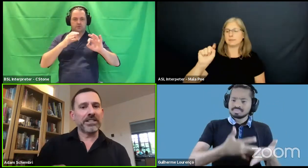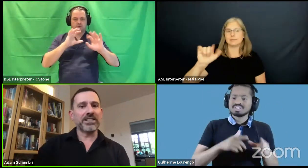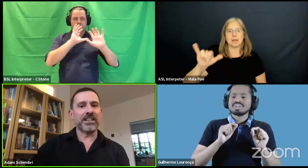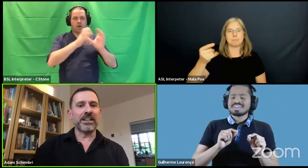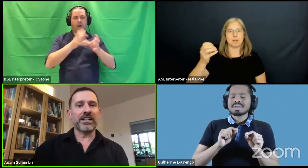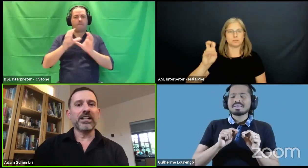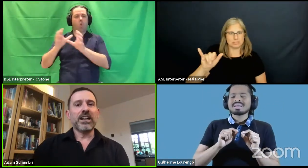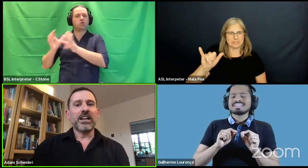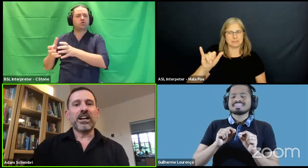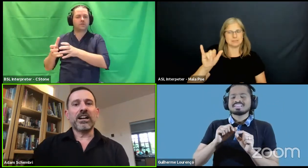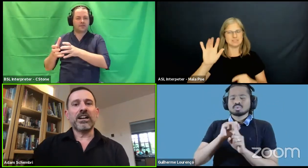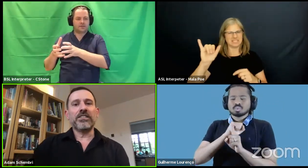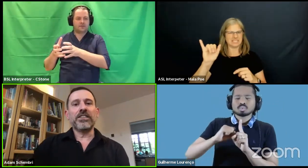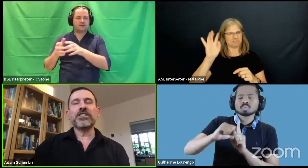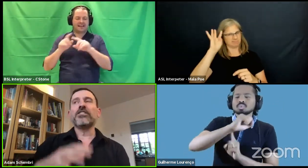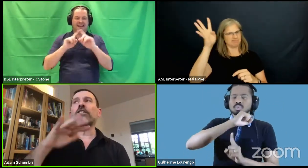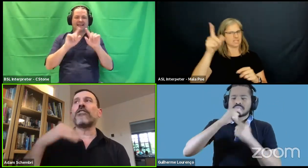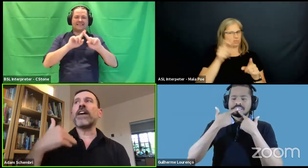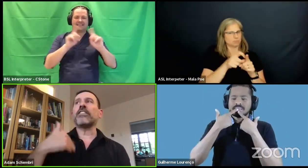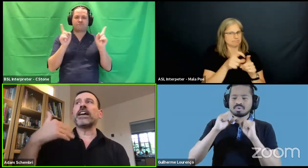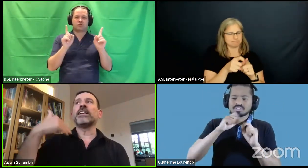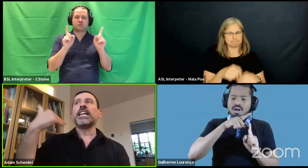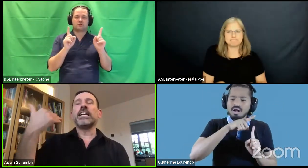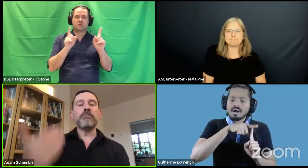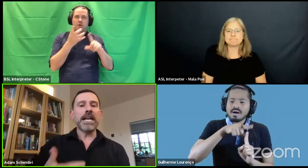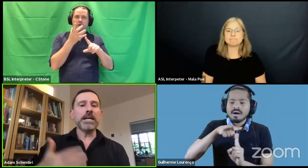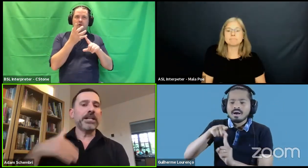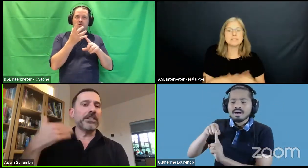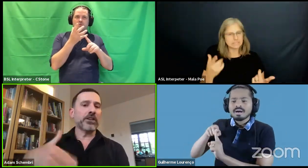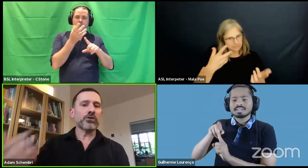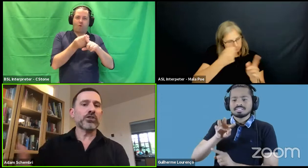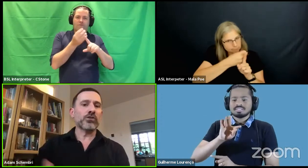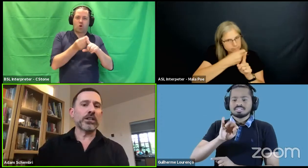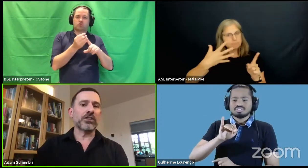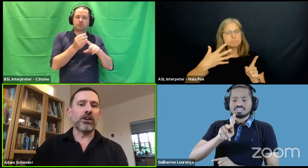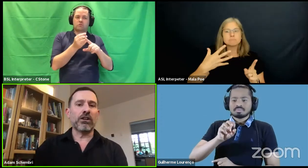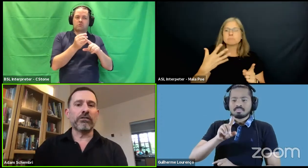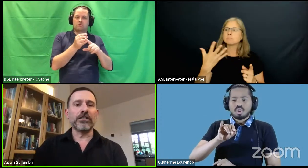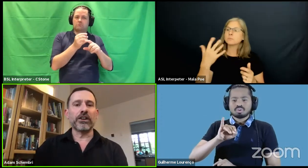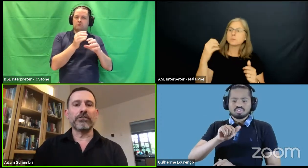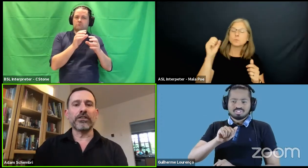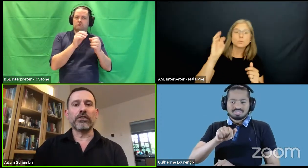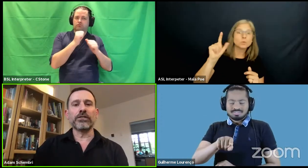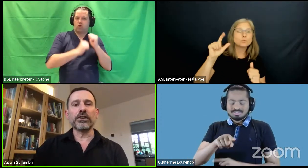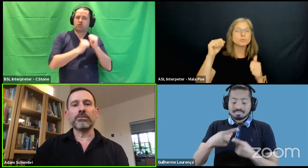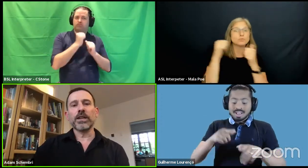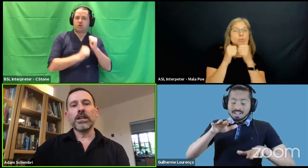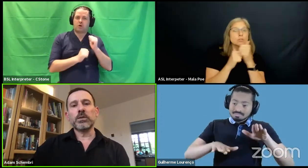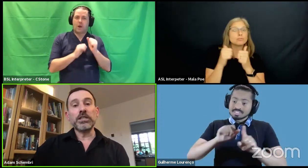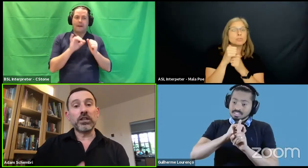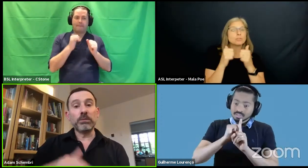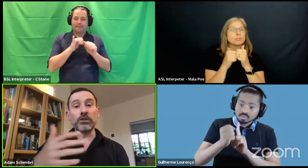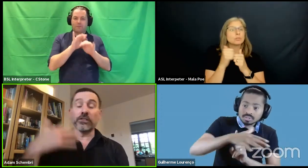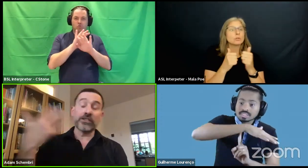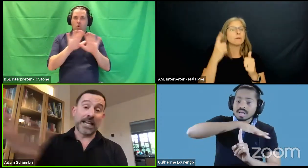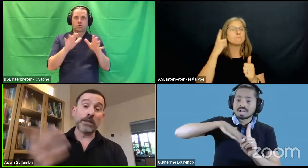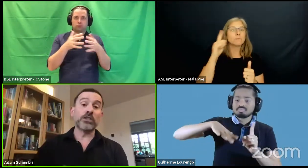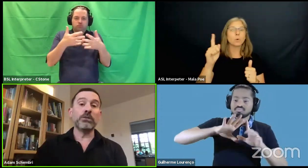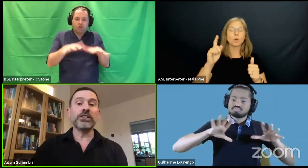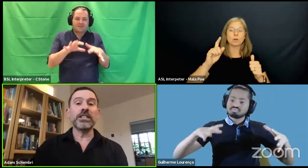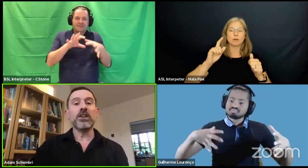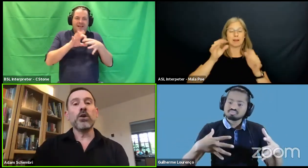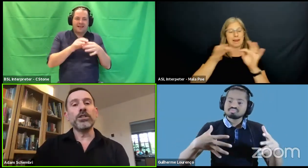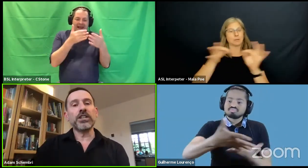about this, the fact that it may be the social structure of speech community, of